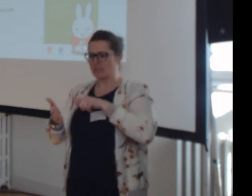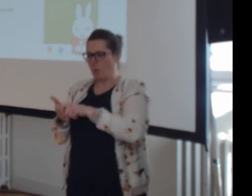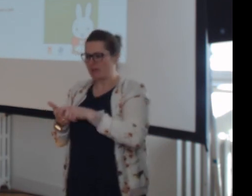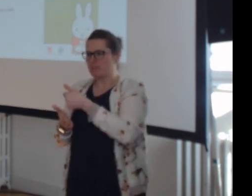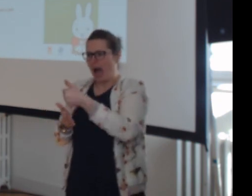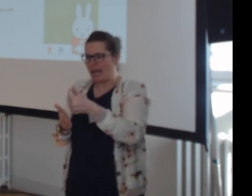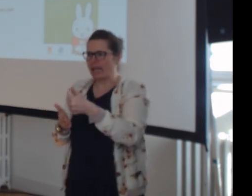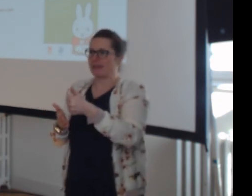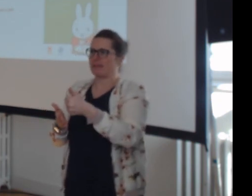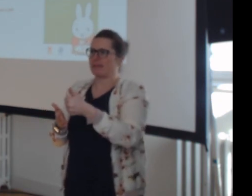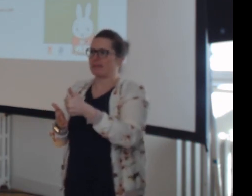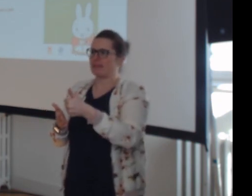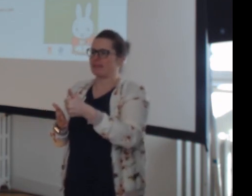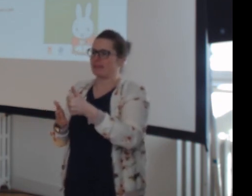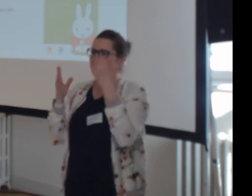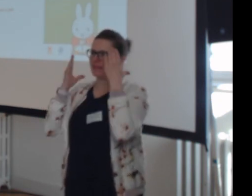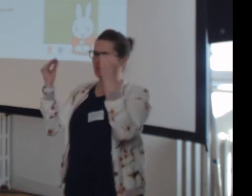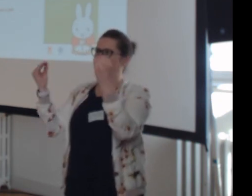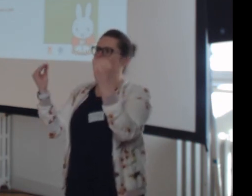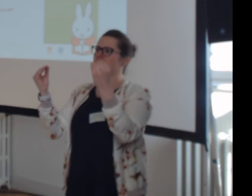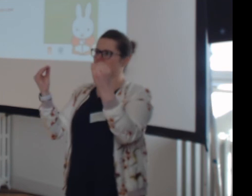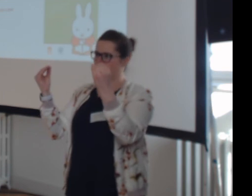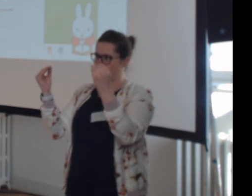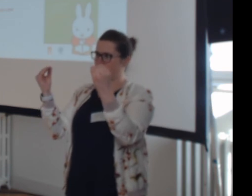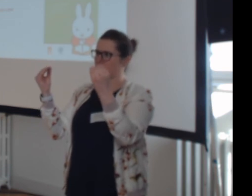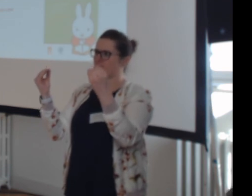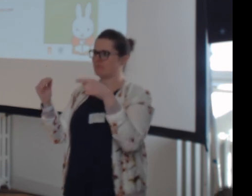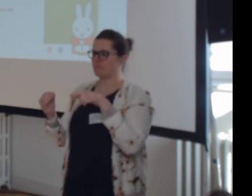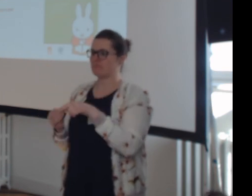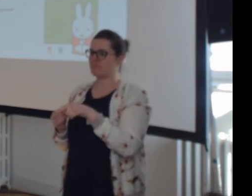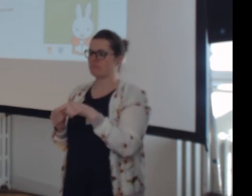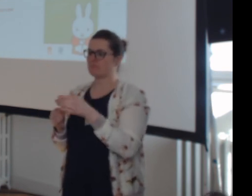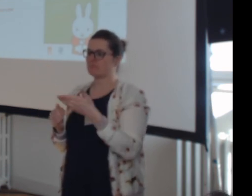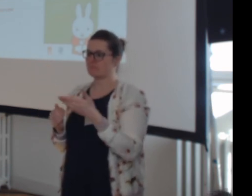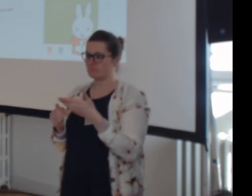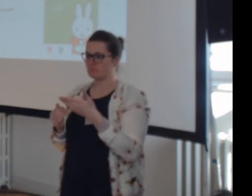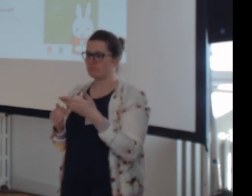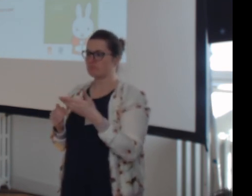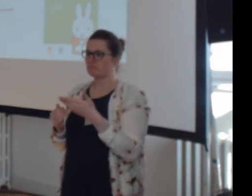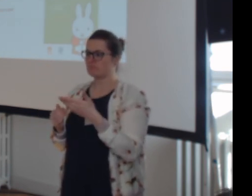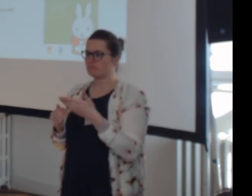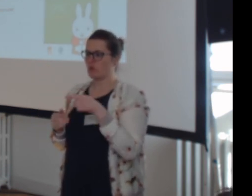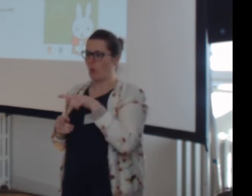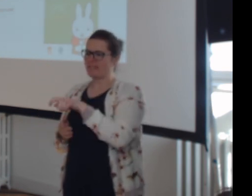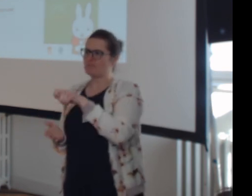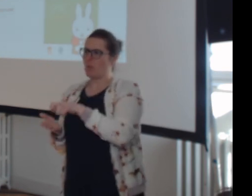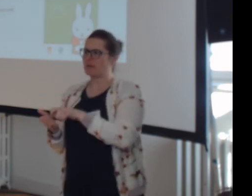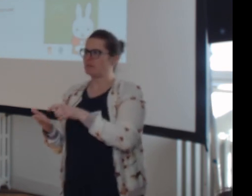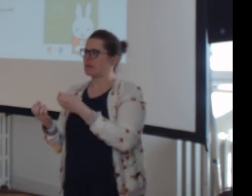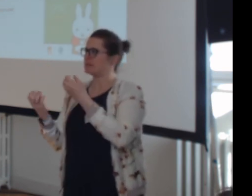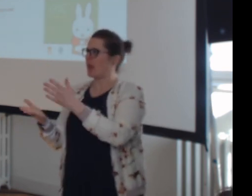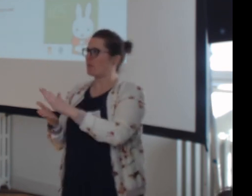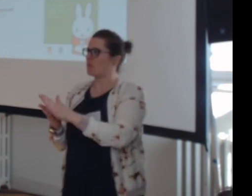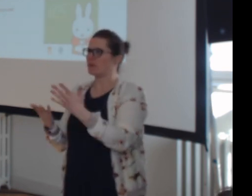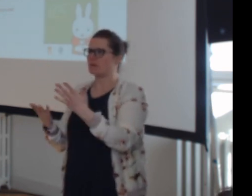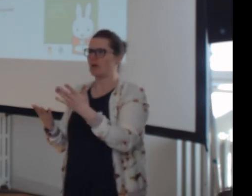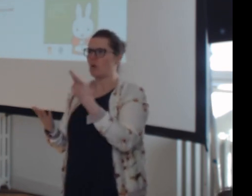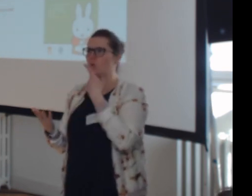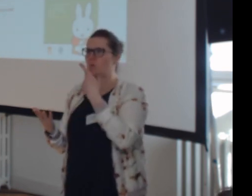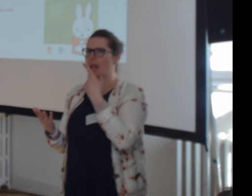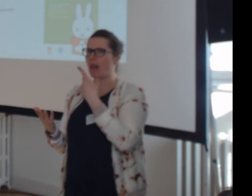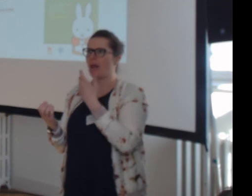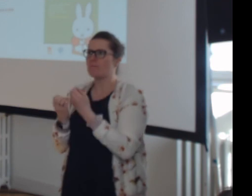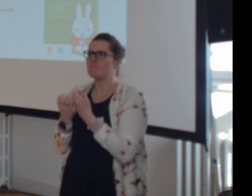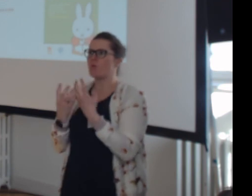Dutch. And then, it was like quite clear, and it was a bit the intuition of that moment. What if you try to have like